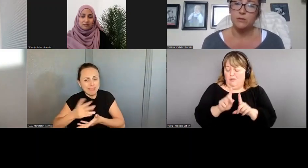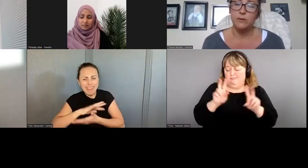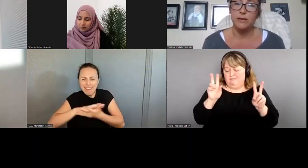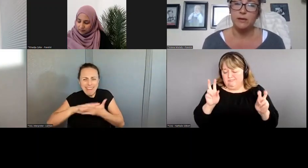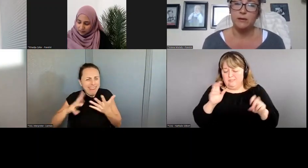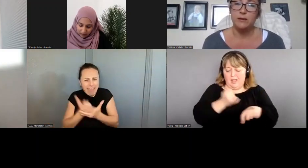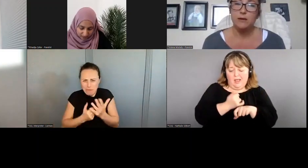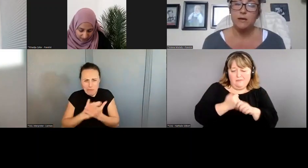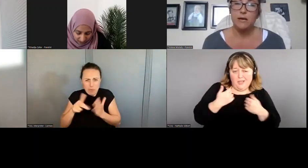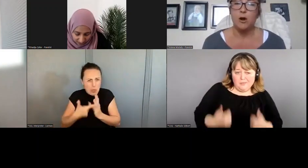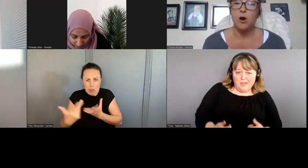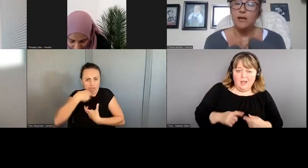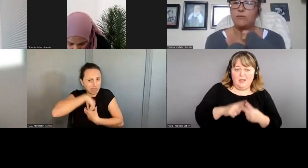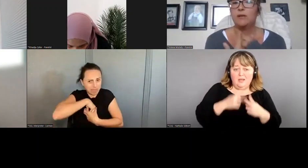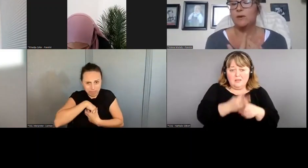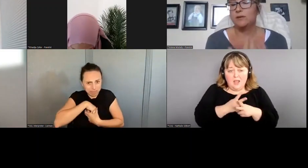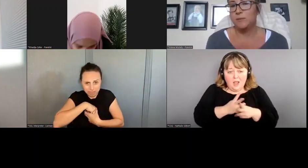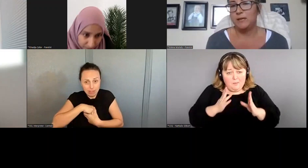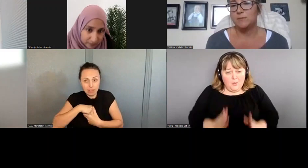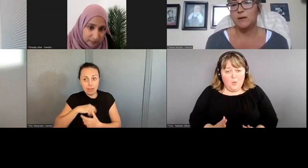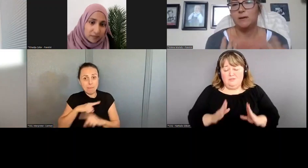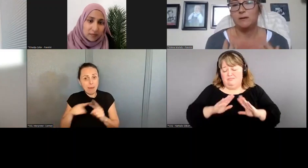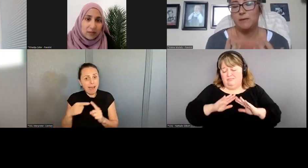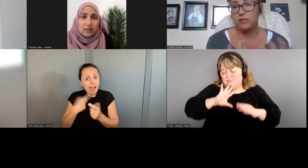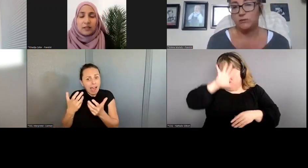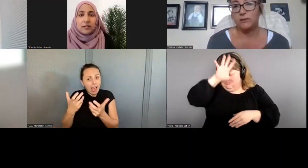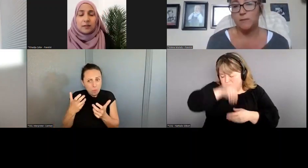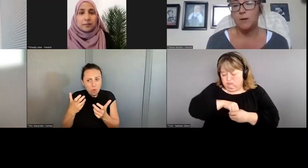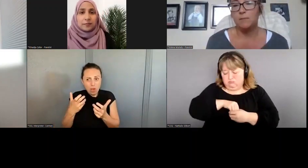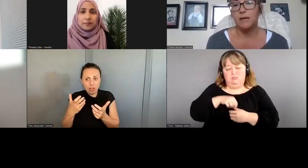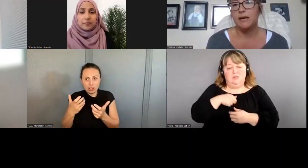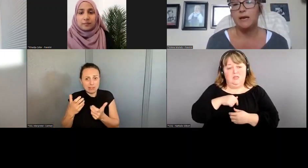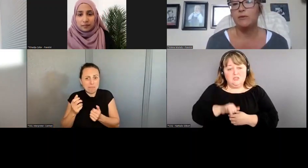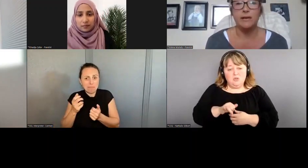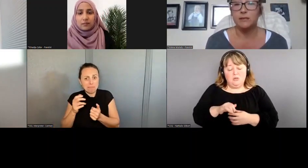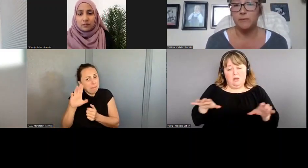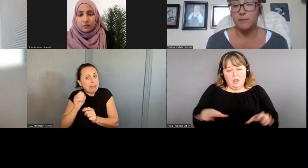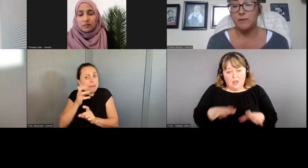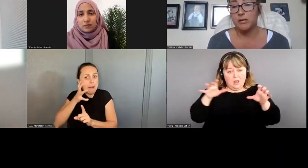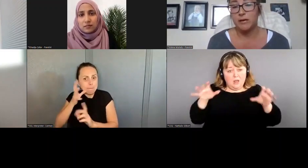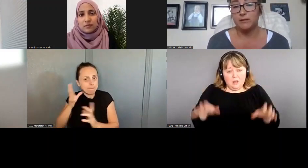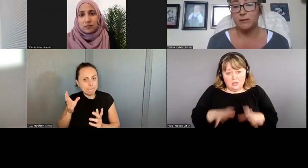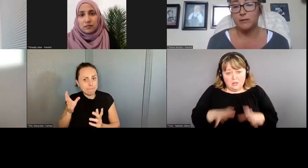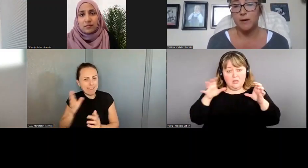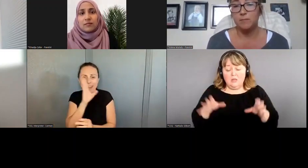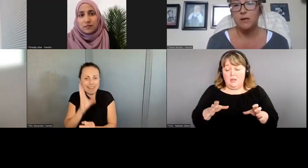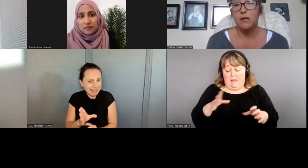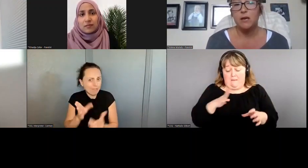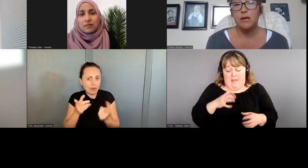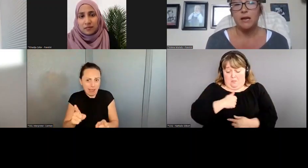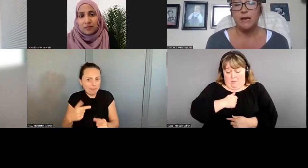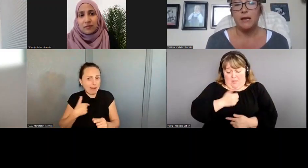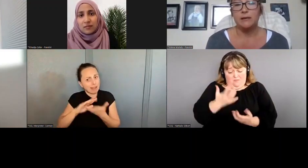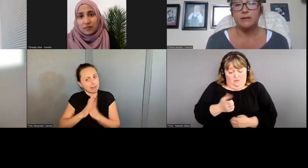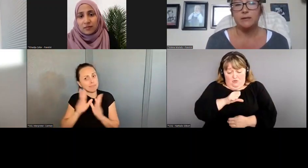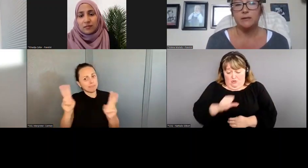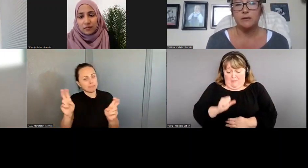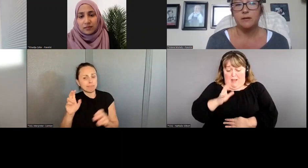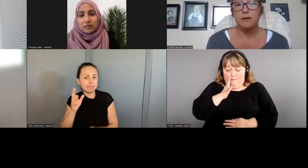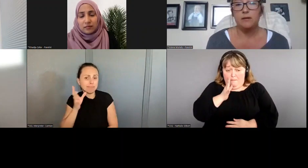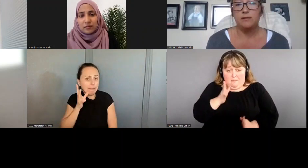everything in between. And all I really want to be is my children's mom. And I never get to be my child's mom.